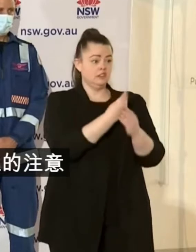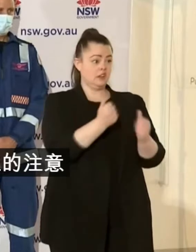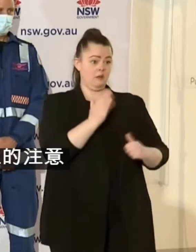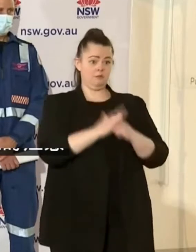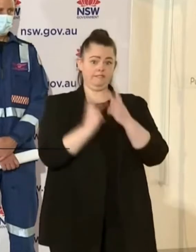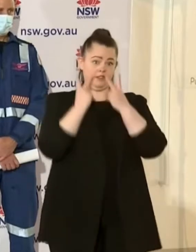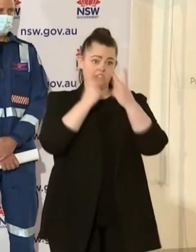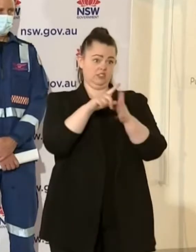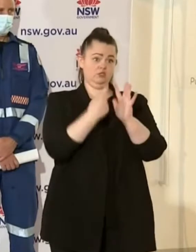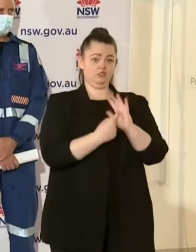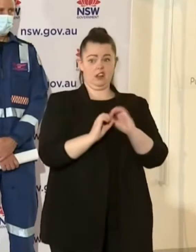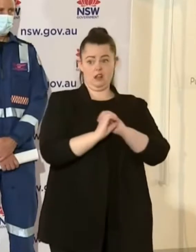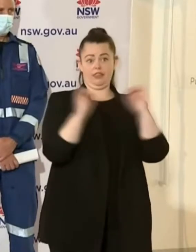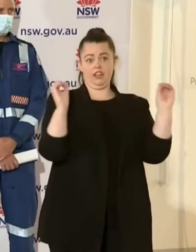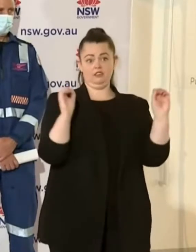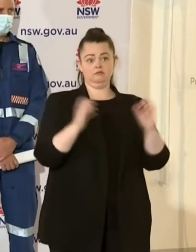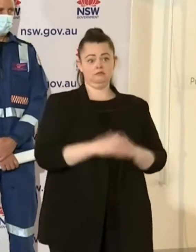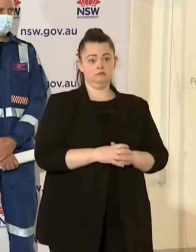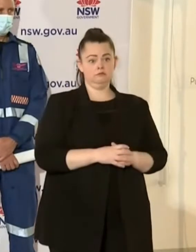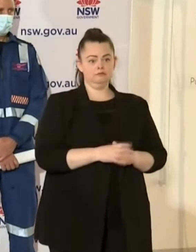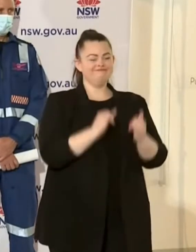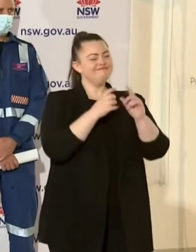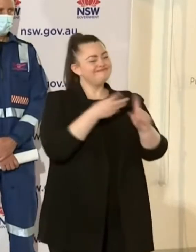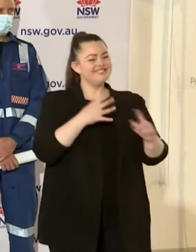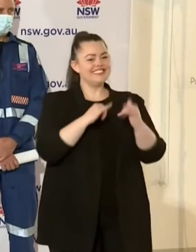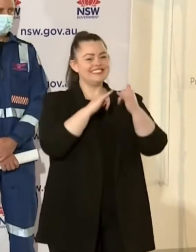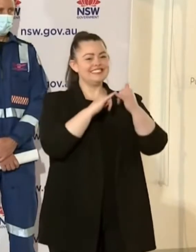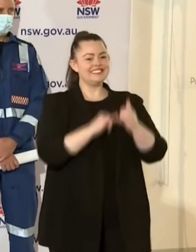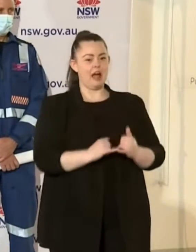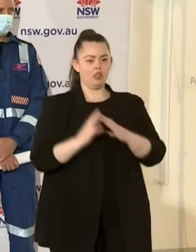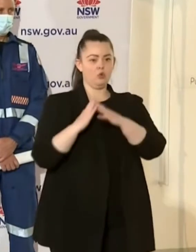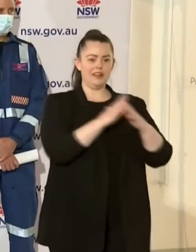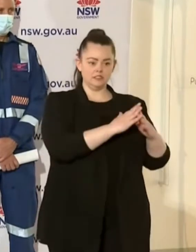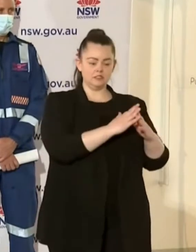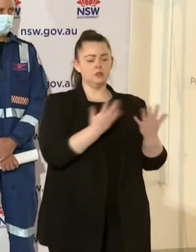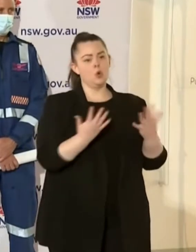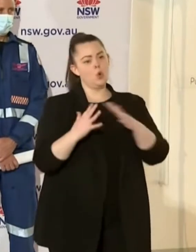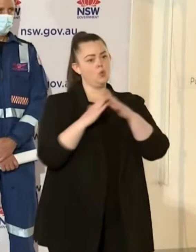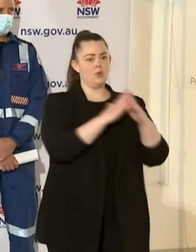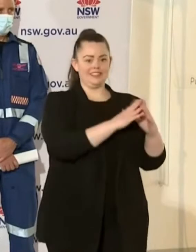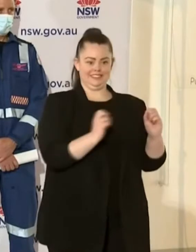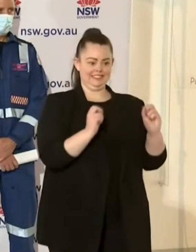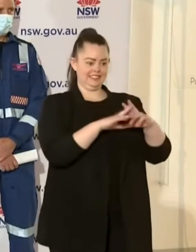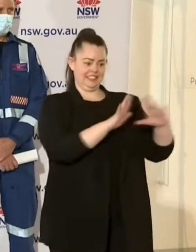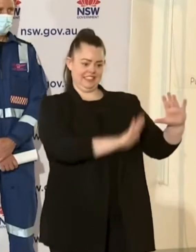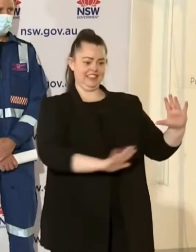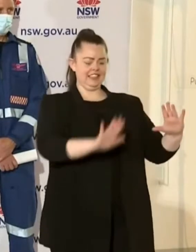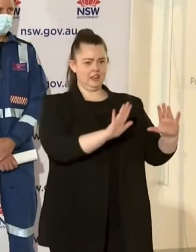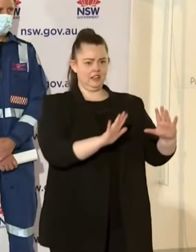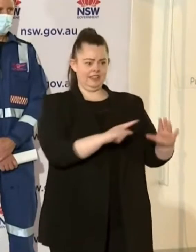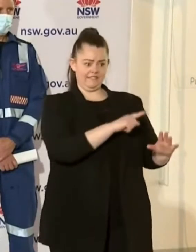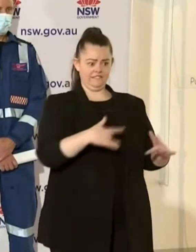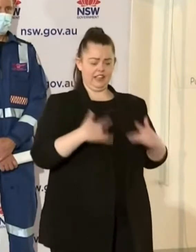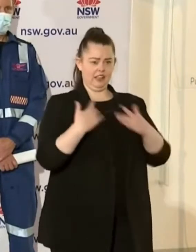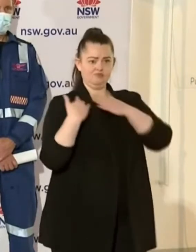Sydney, particularly in the southwest and west, I think, there's a lot of pressure. This is a disease that's highlighting some